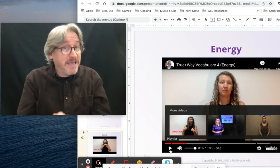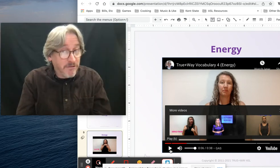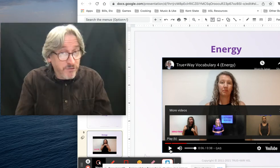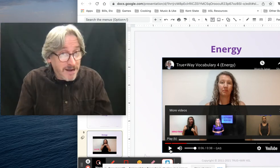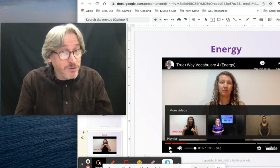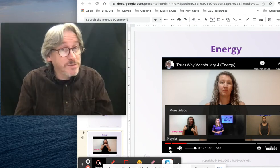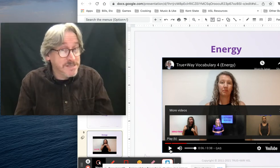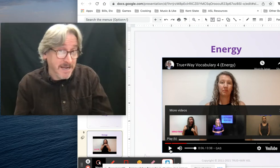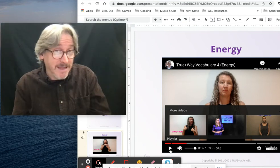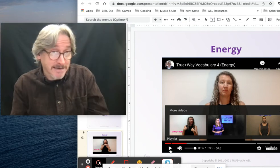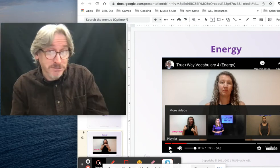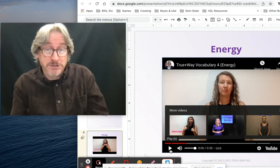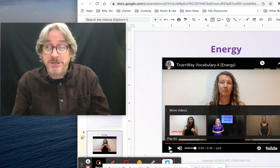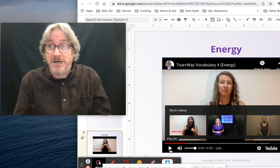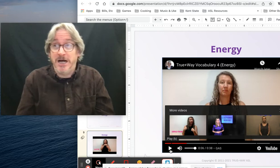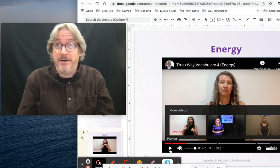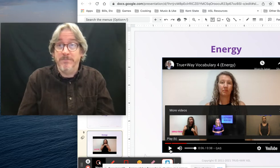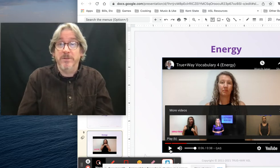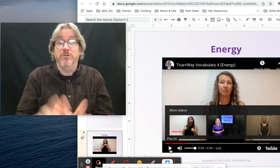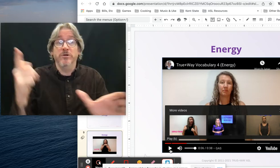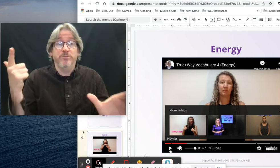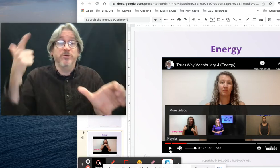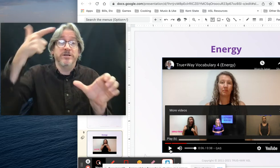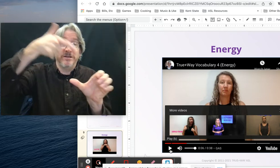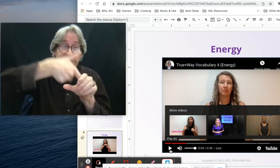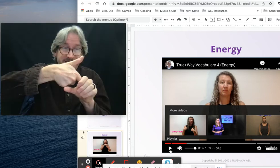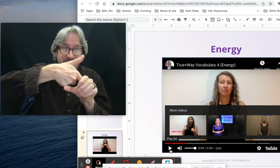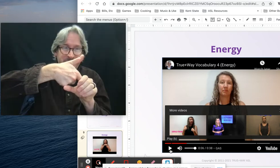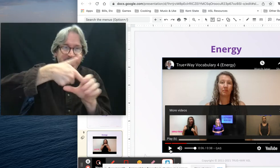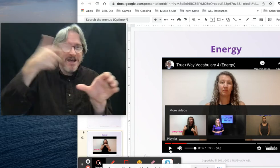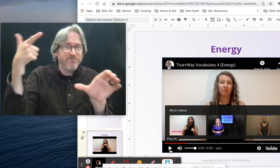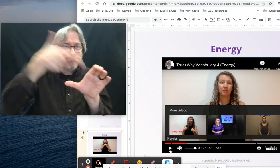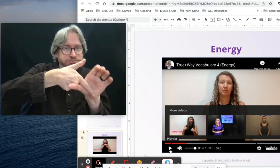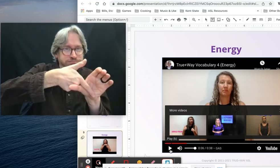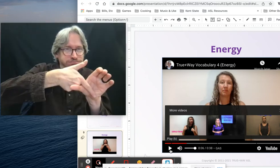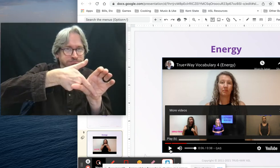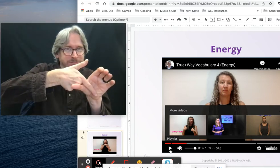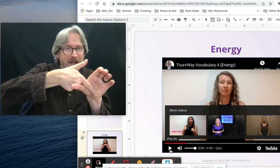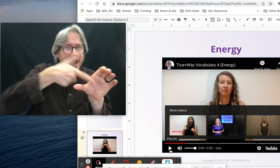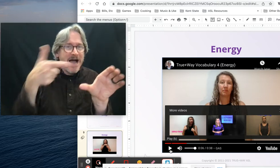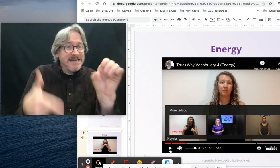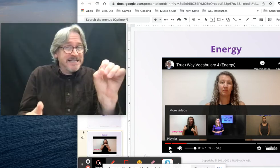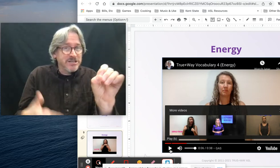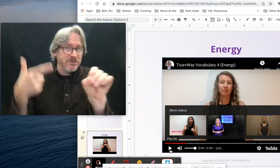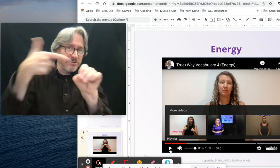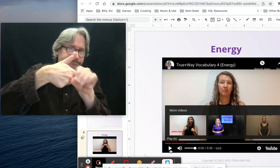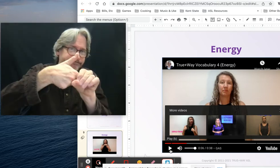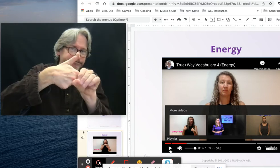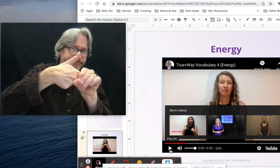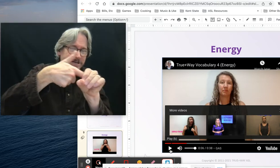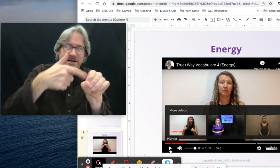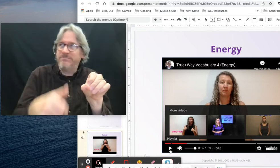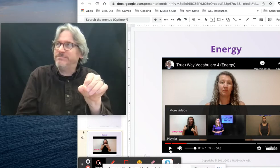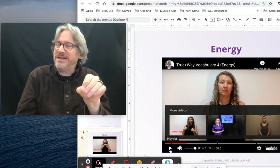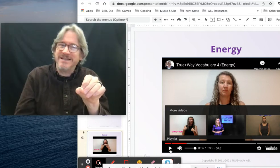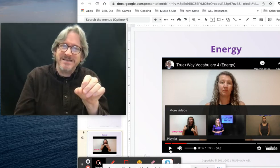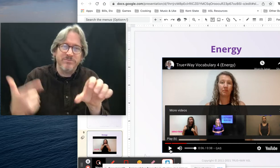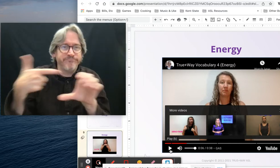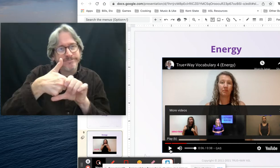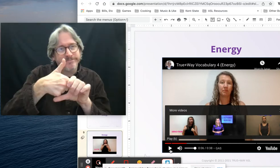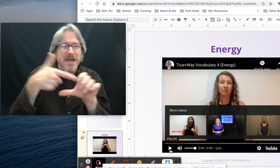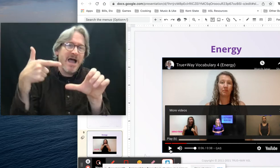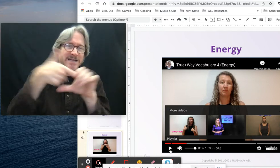Please be careful how you sign that. You put you. I tend to do. I